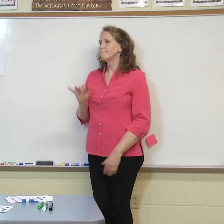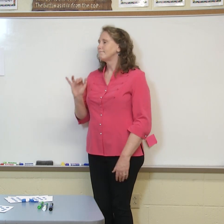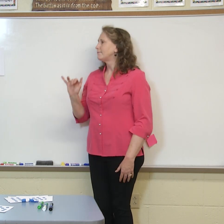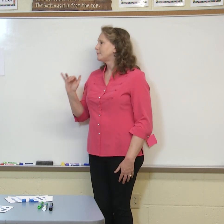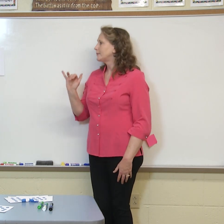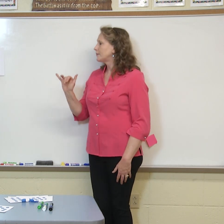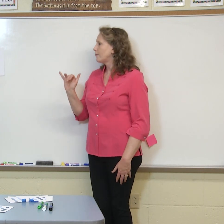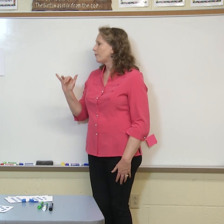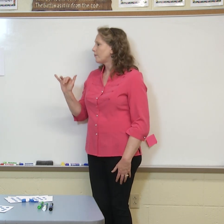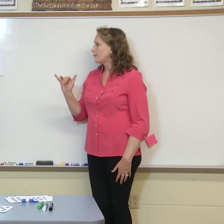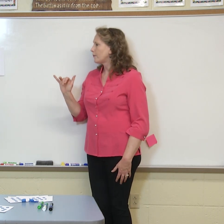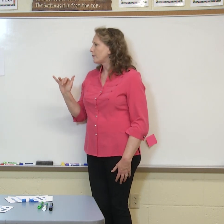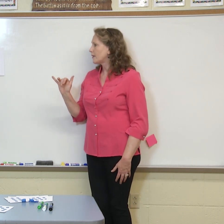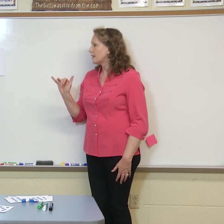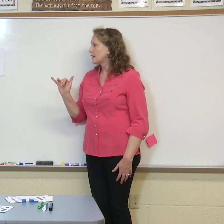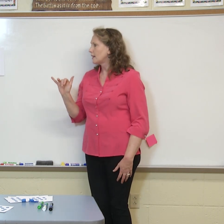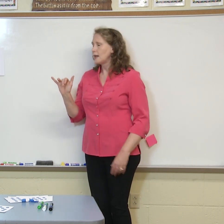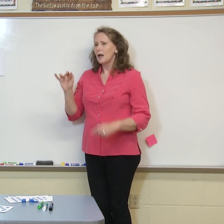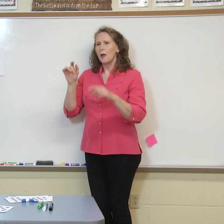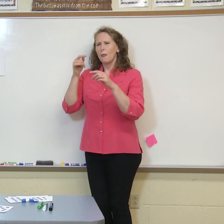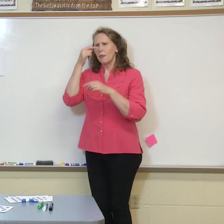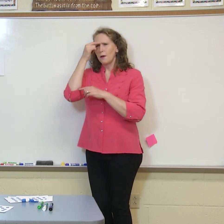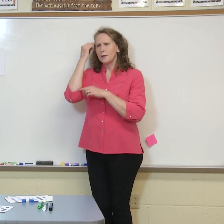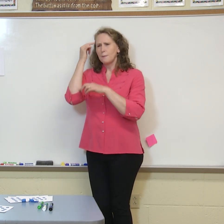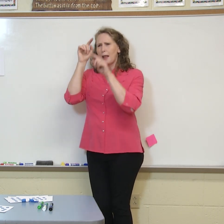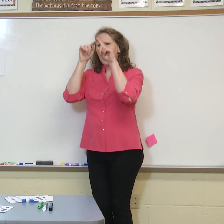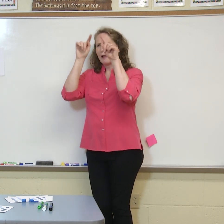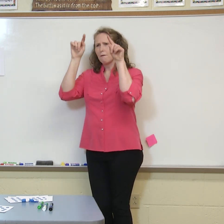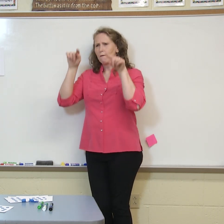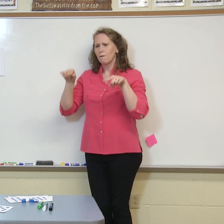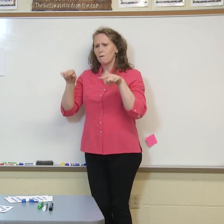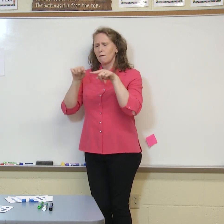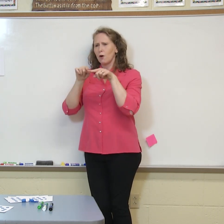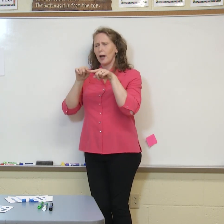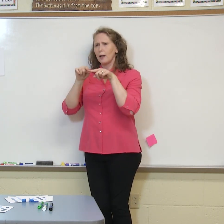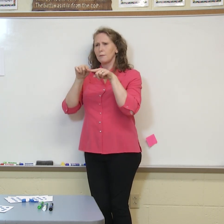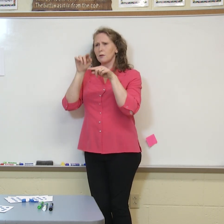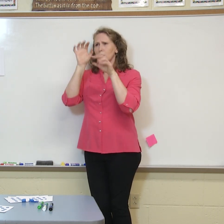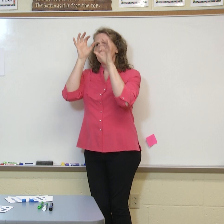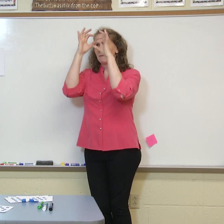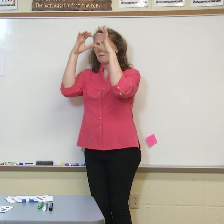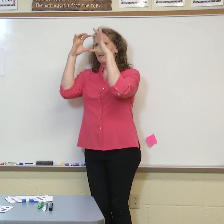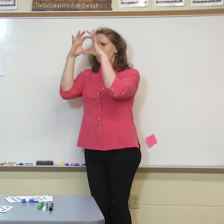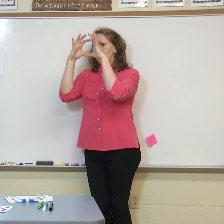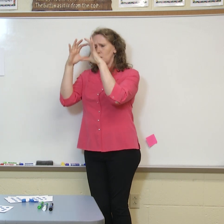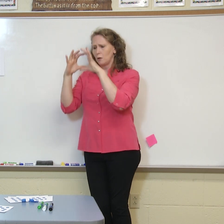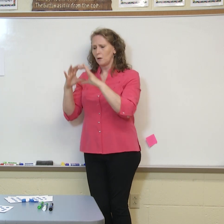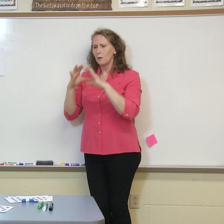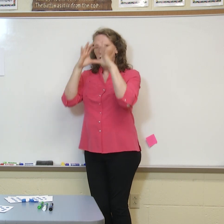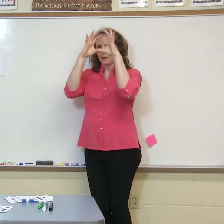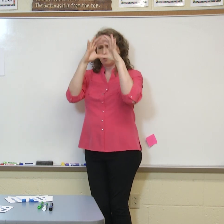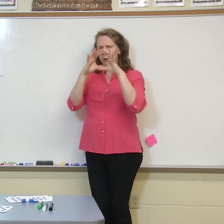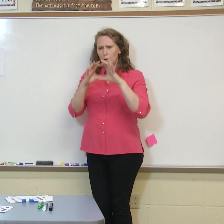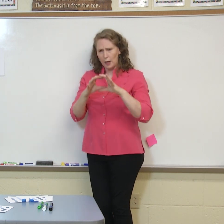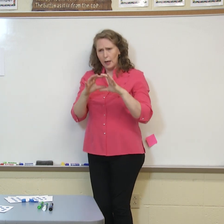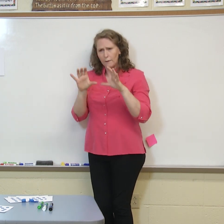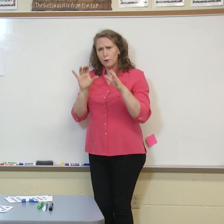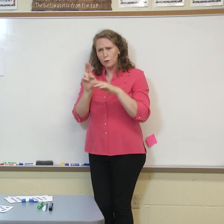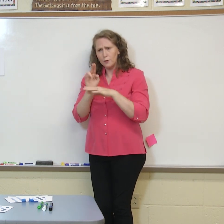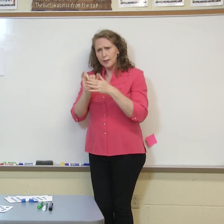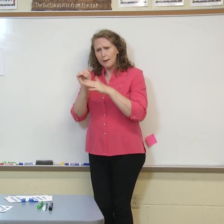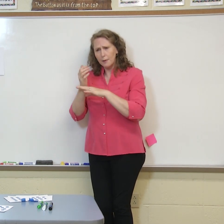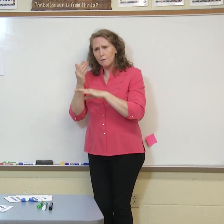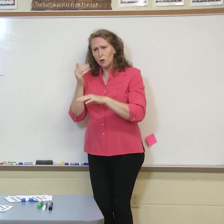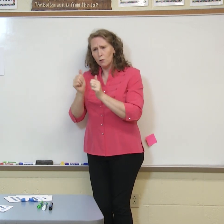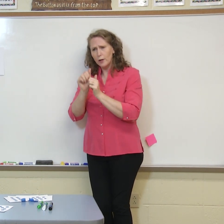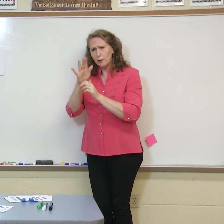What do you know about these black frames on the card? Have you worked with frames like that before in your school